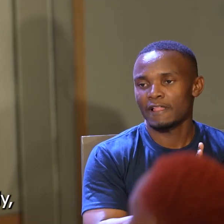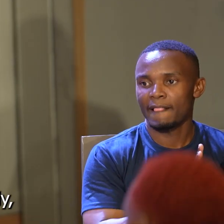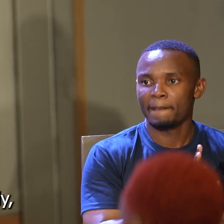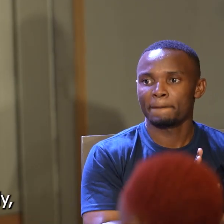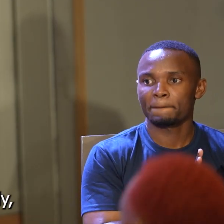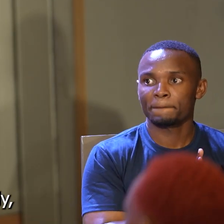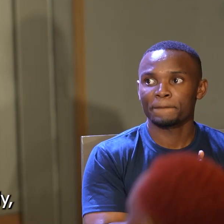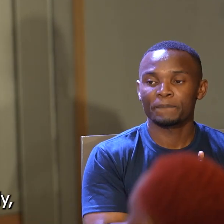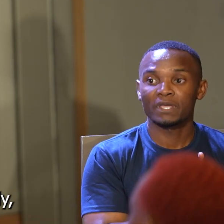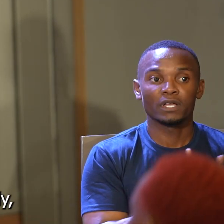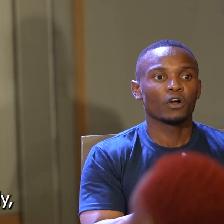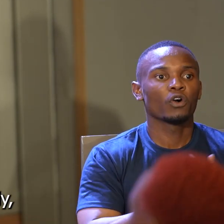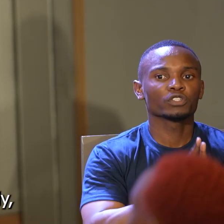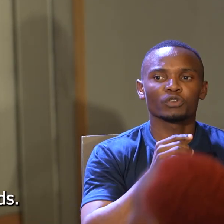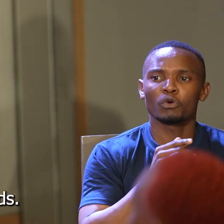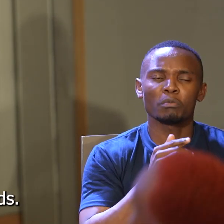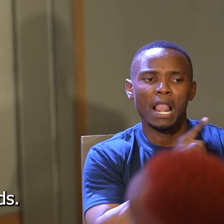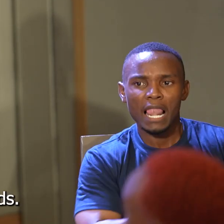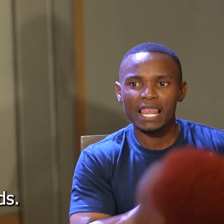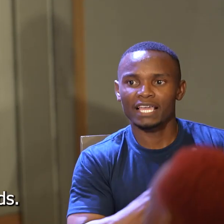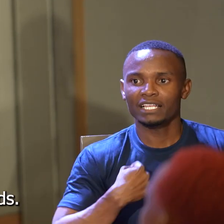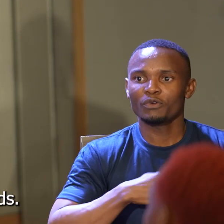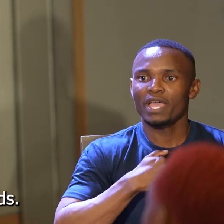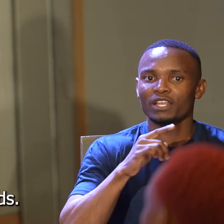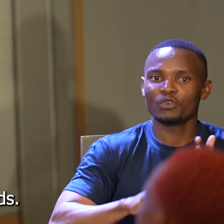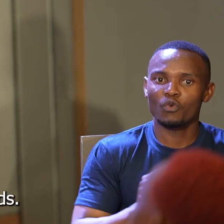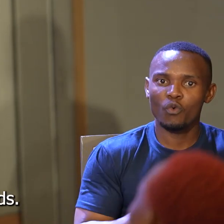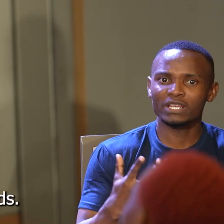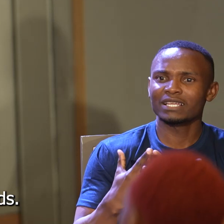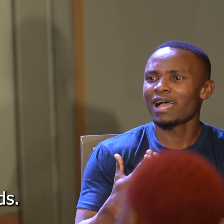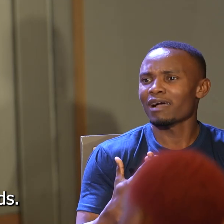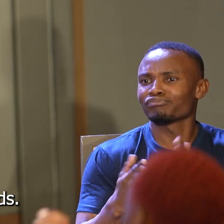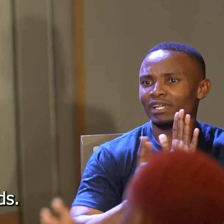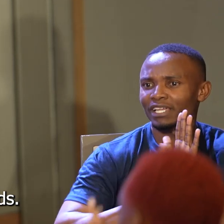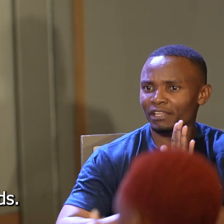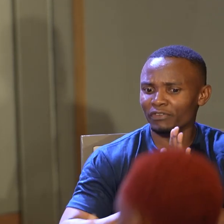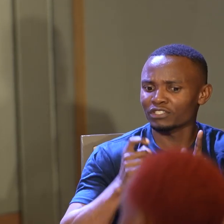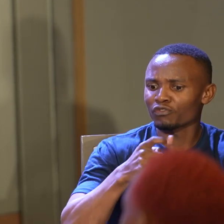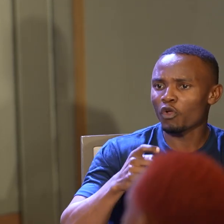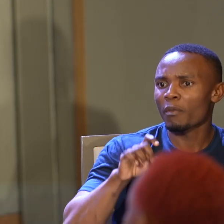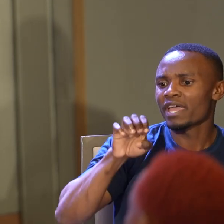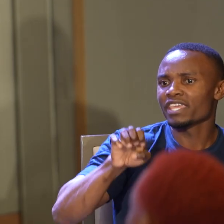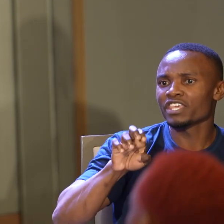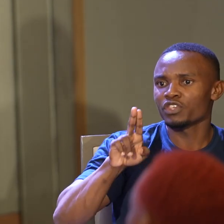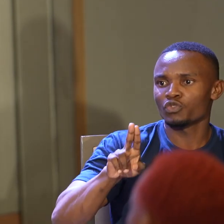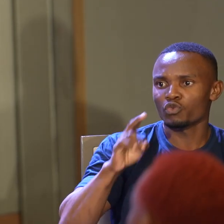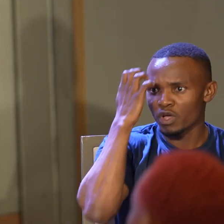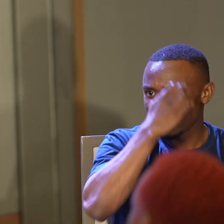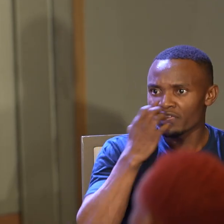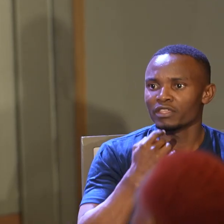developed. And fortunately, there was a reference which was based on the EU standards